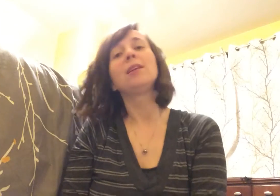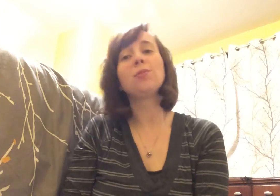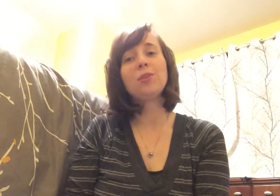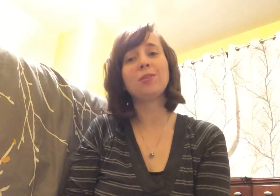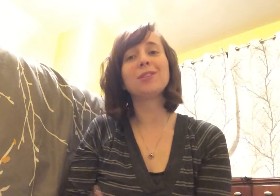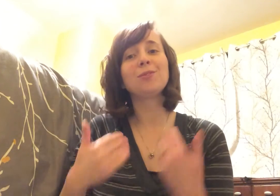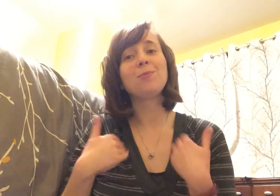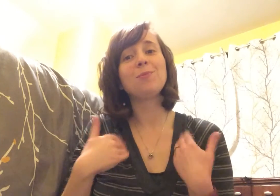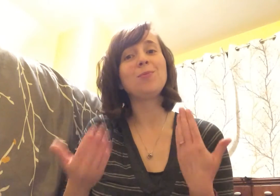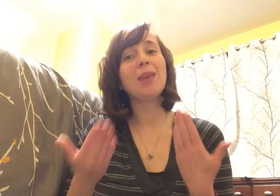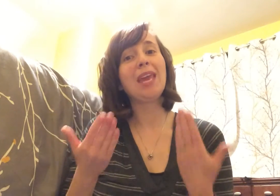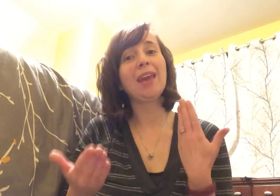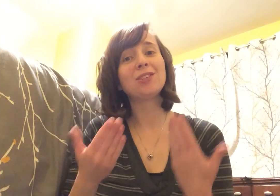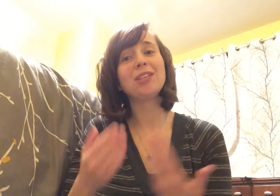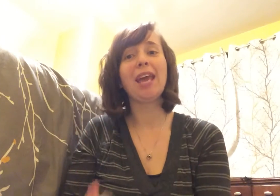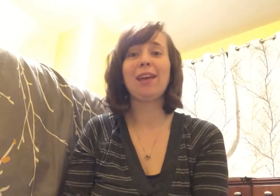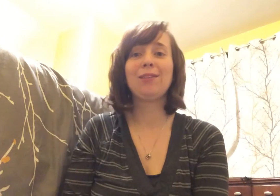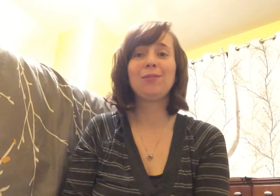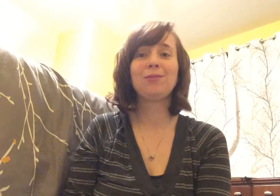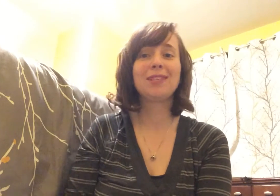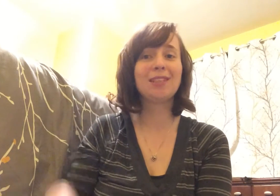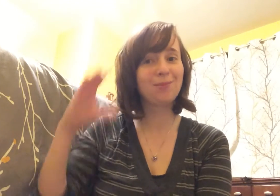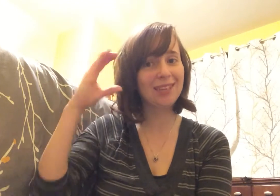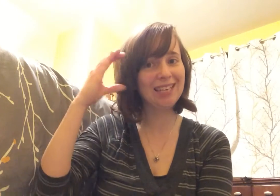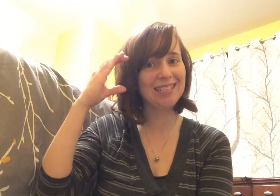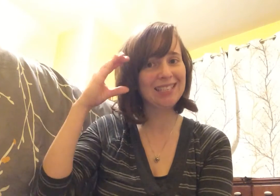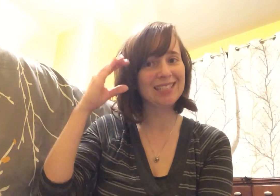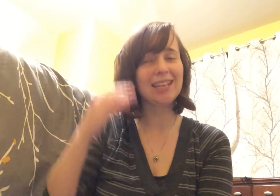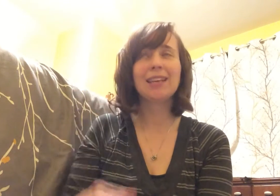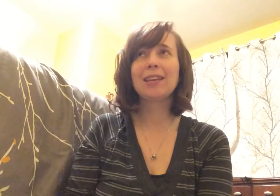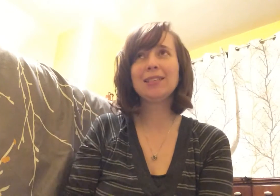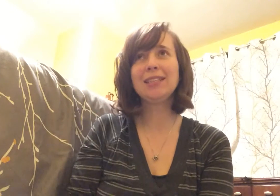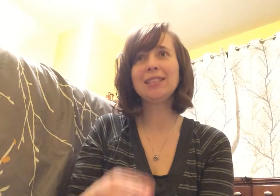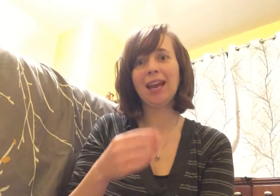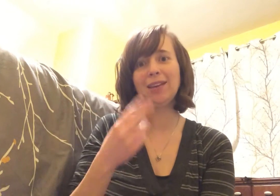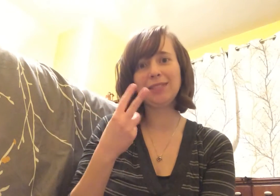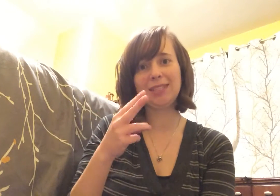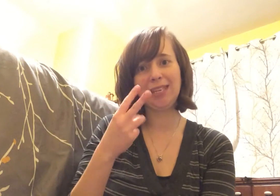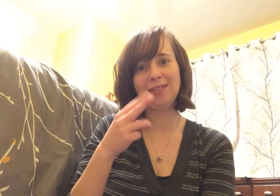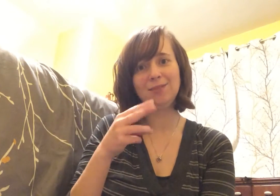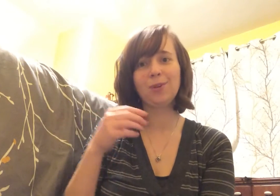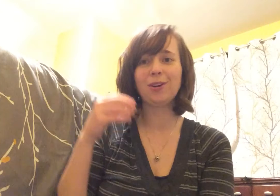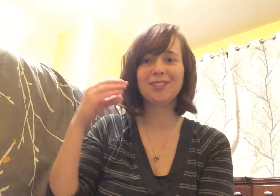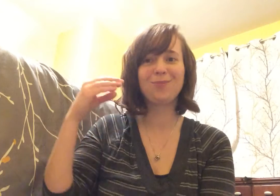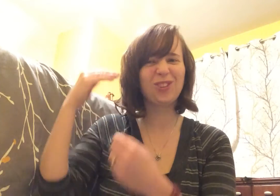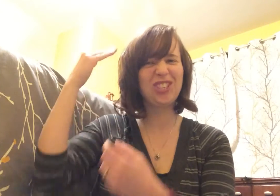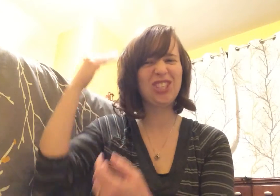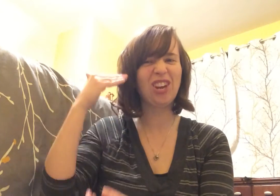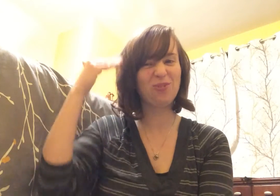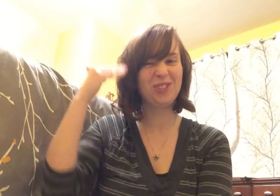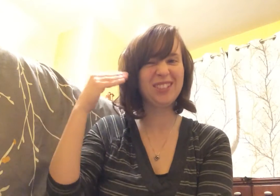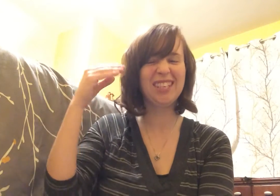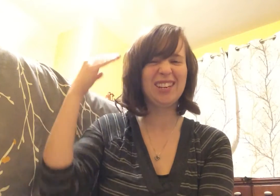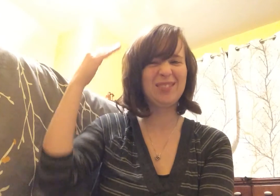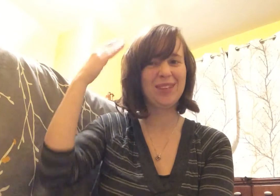You may actually have some cousins. Cousins I've seen where it's more general, kind of